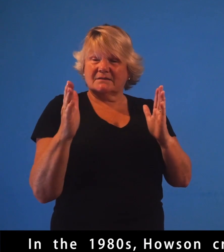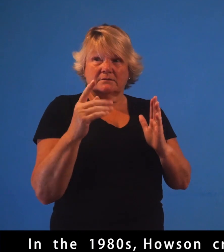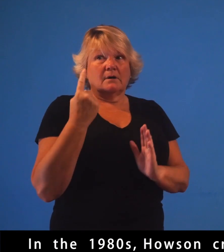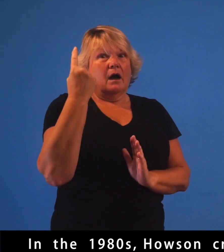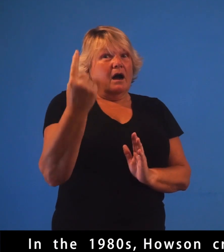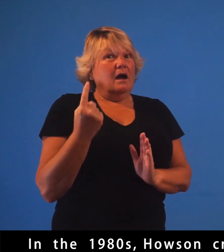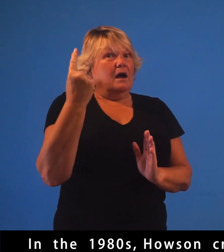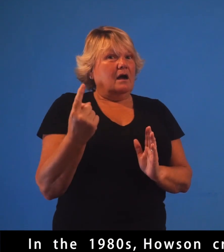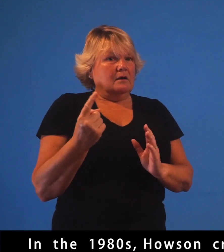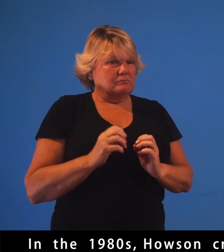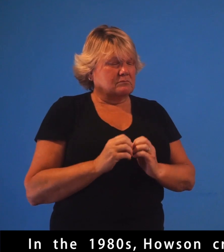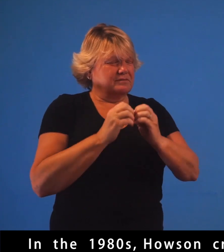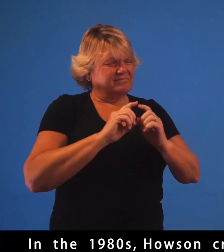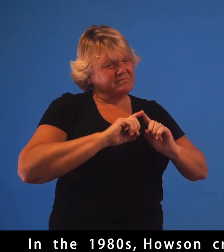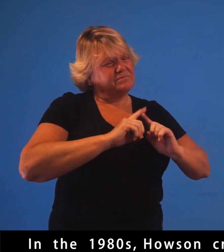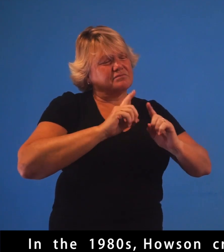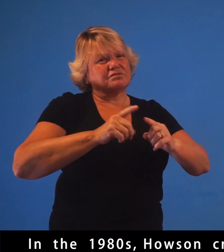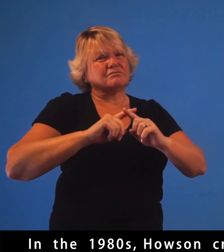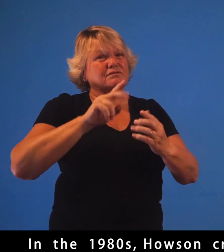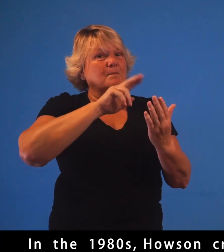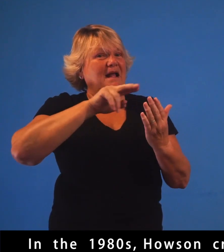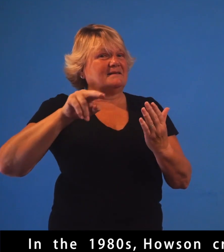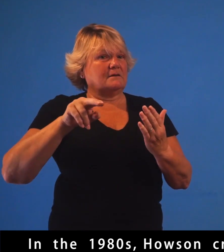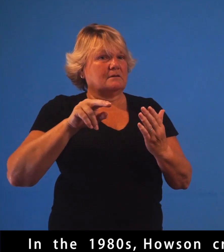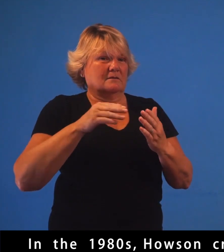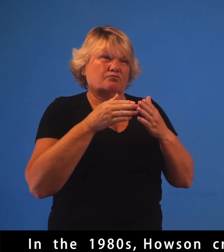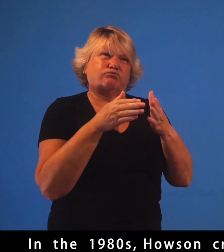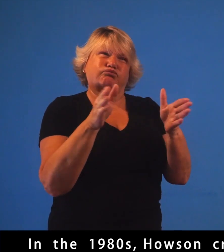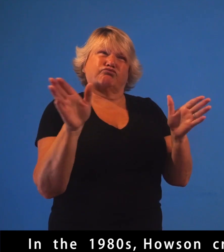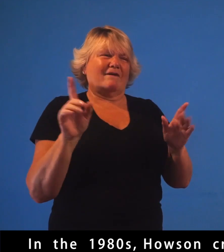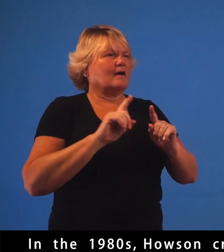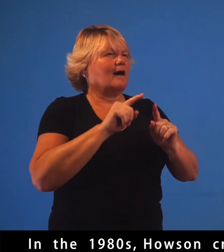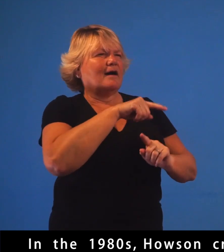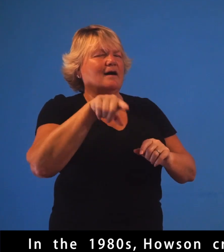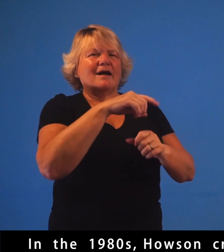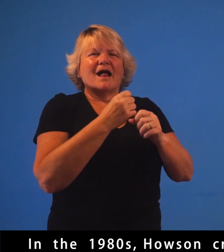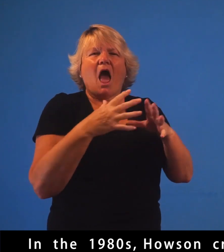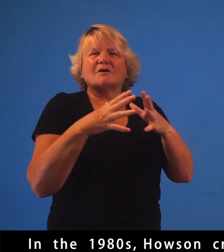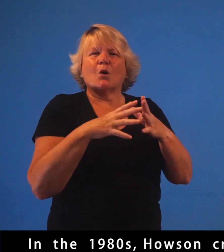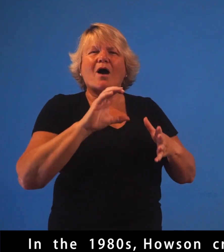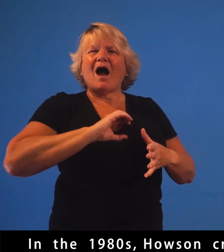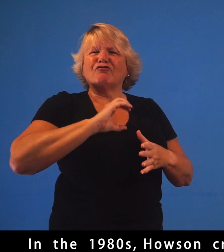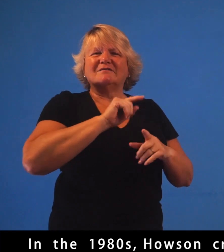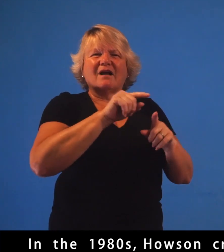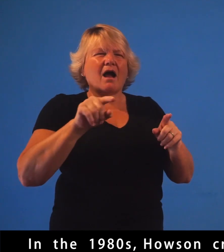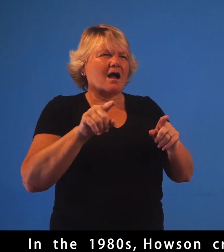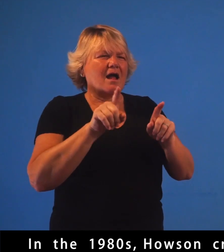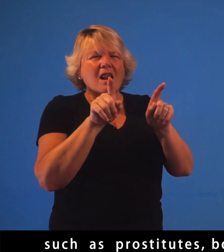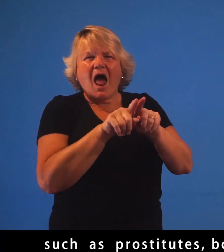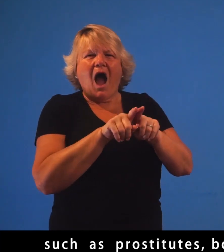In the 1980s, Howson created a series of paintings portraying a wide variety of Glaswegian